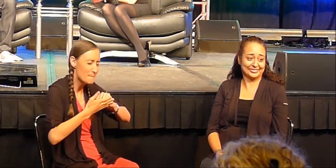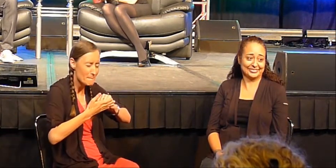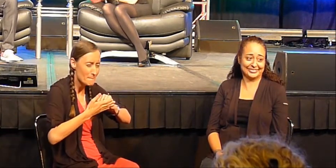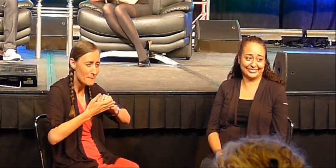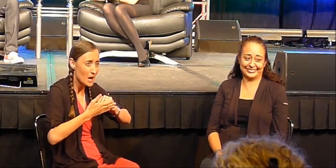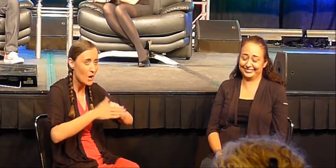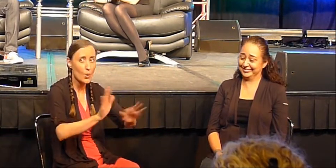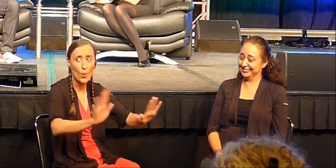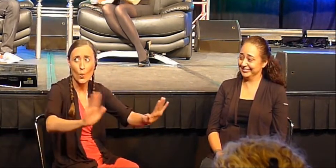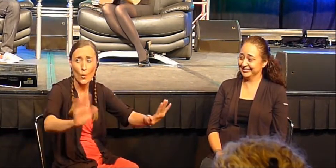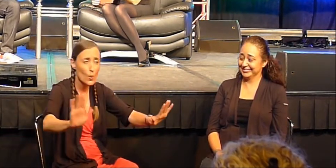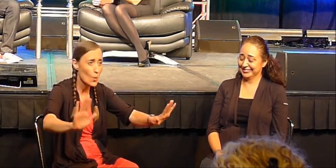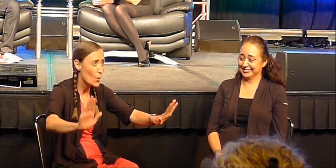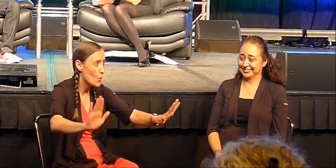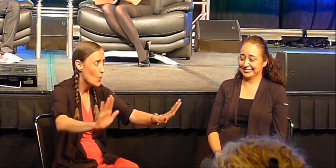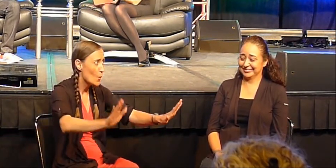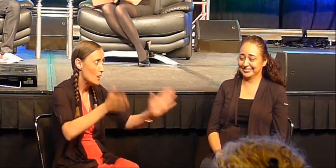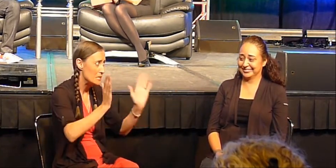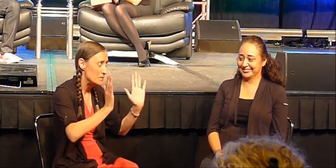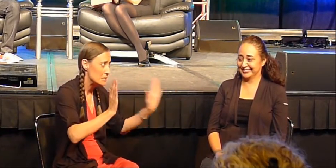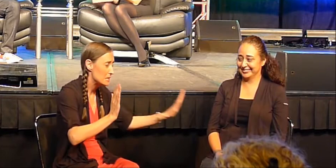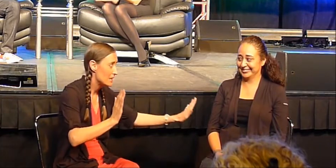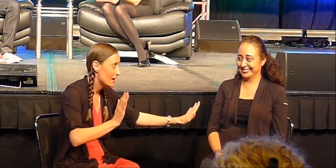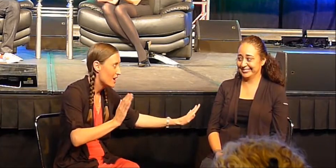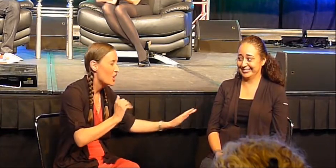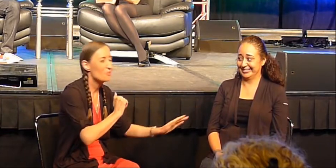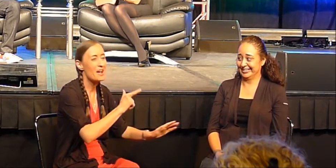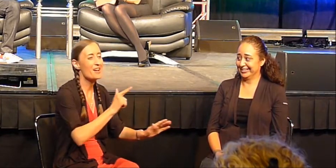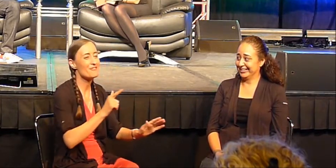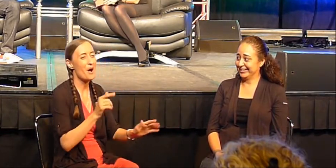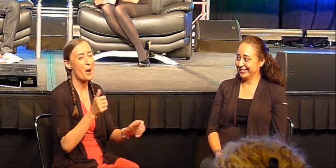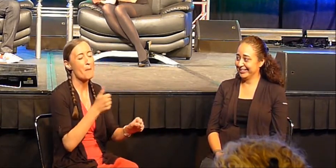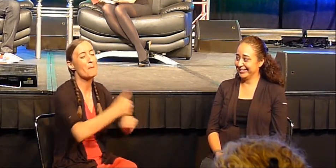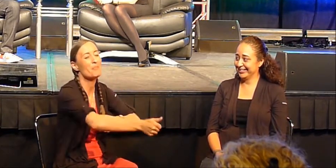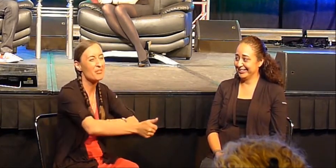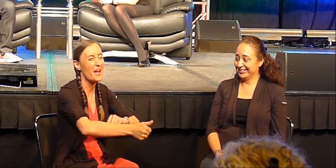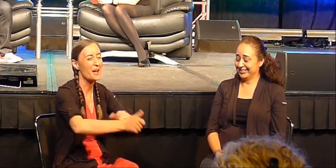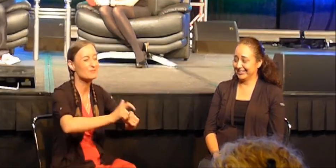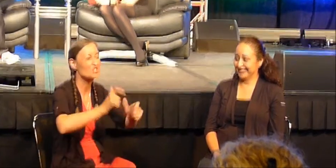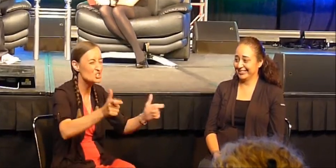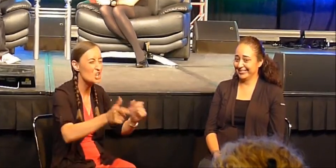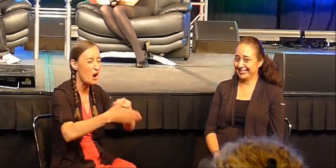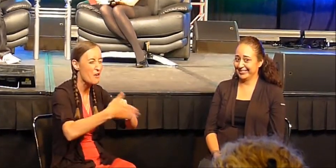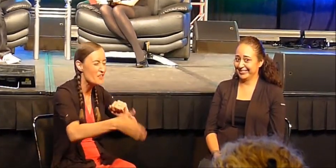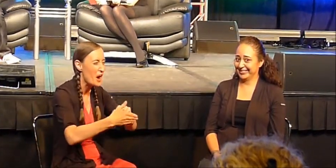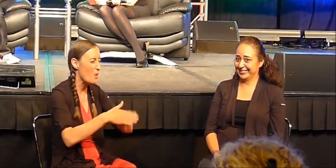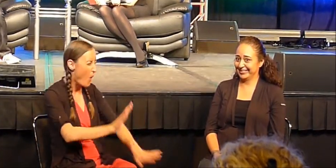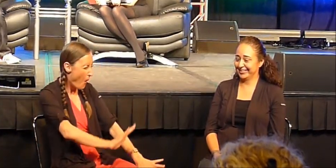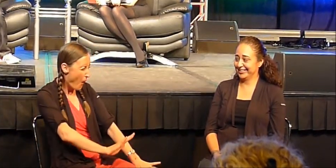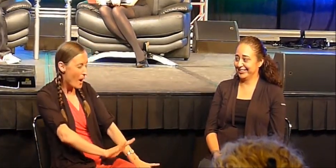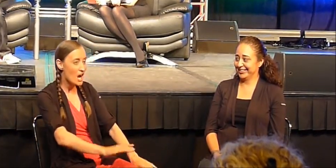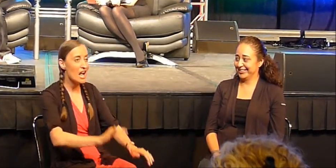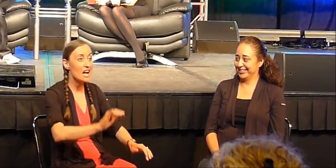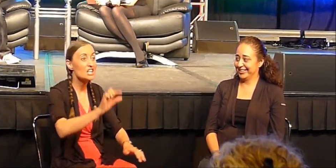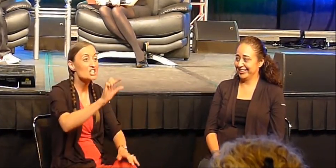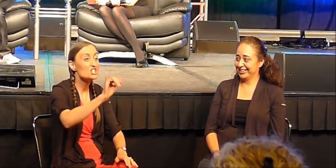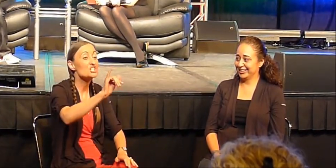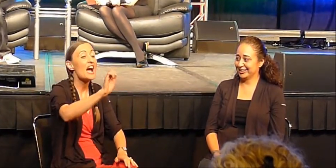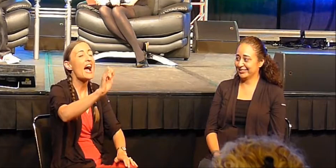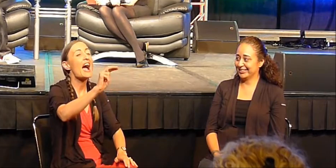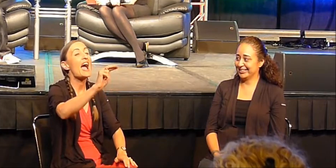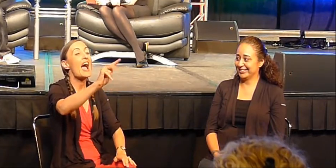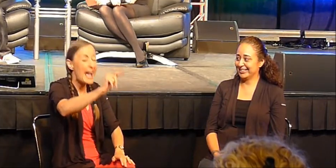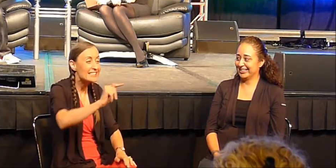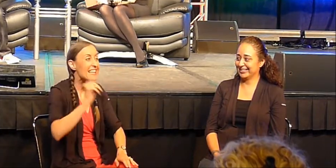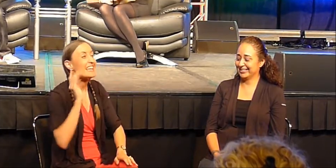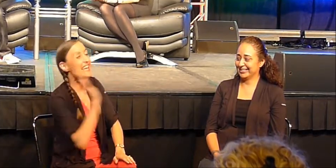No. Listen, you guys, we've all accused each other of a giant fart. This was a giant fart,